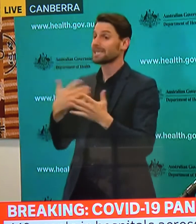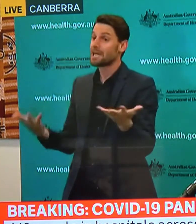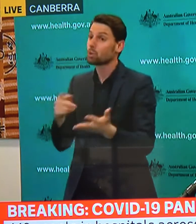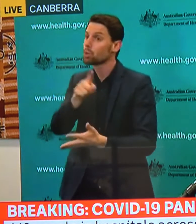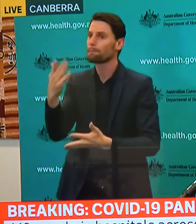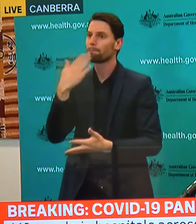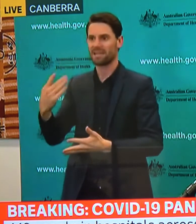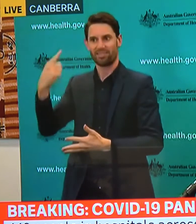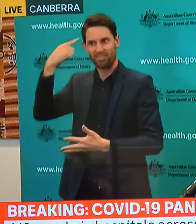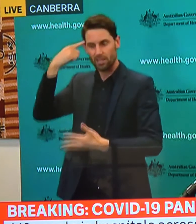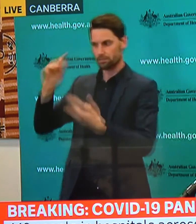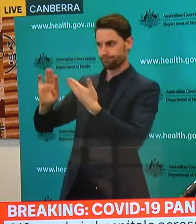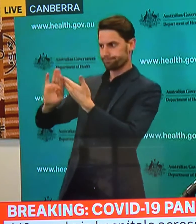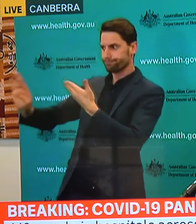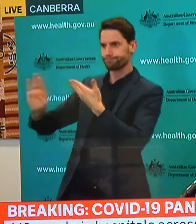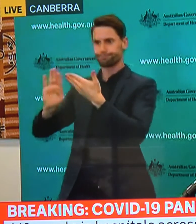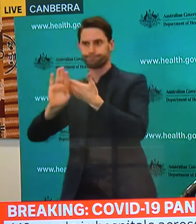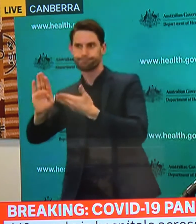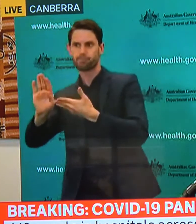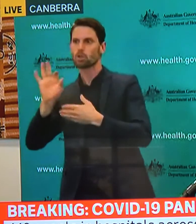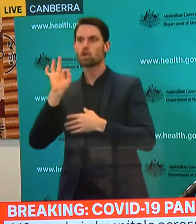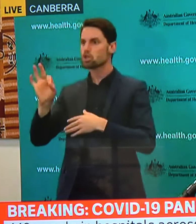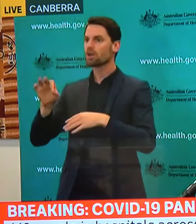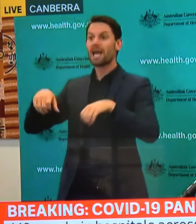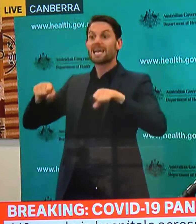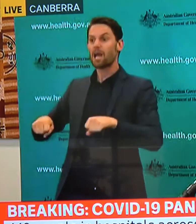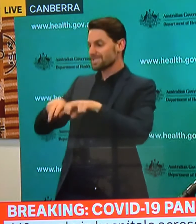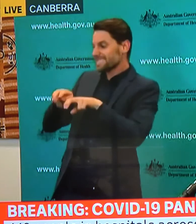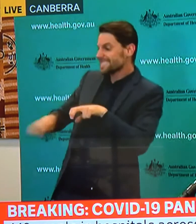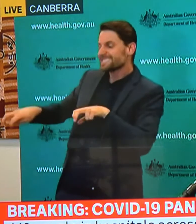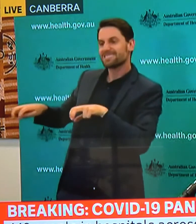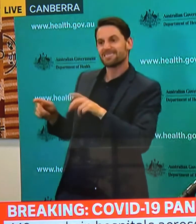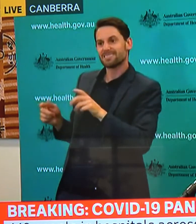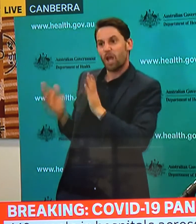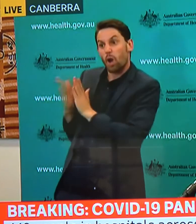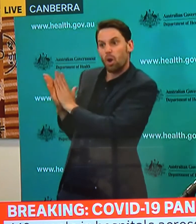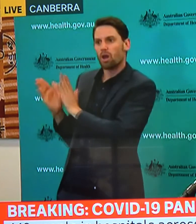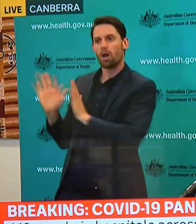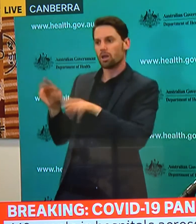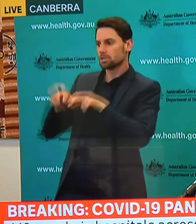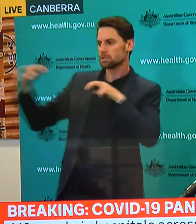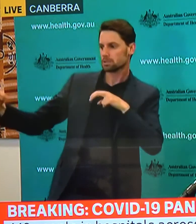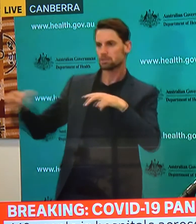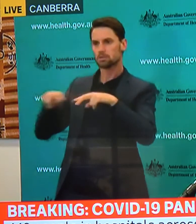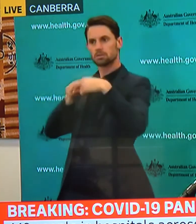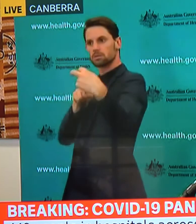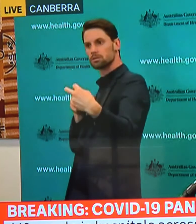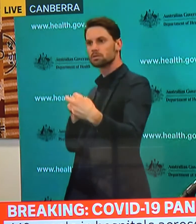to consider keeping apart as much as possible, even within those close quarters, and certainly when they're